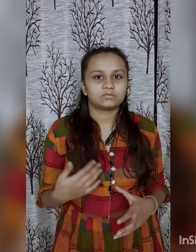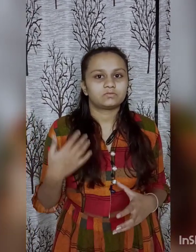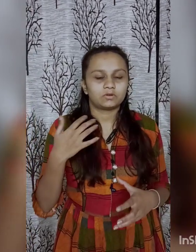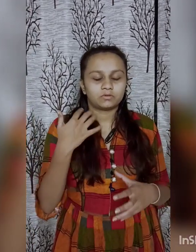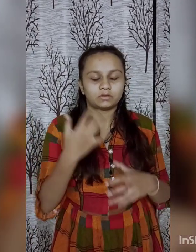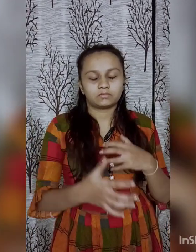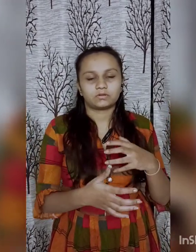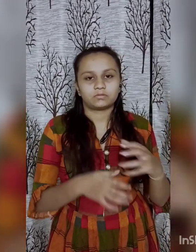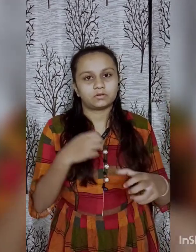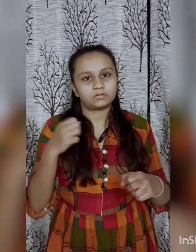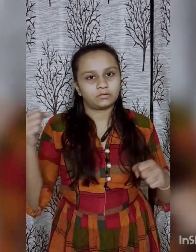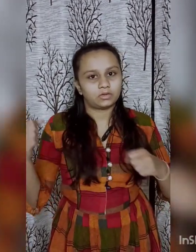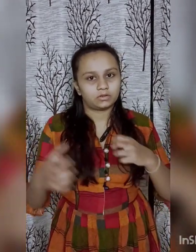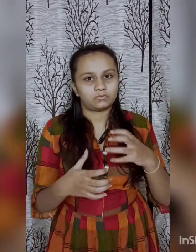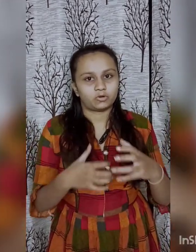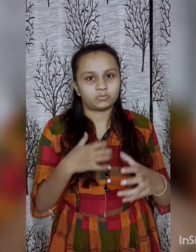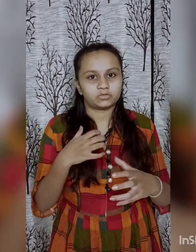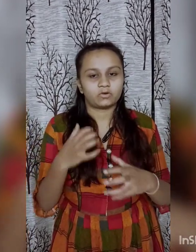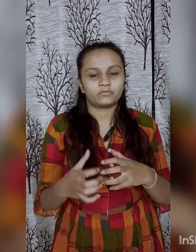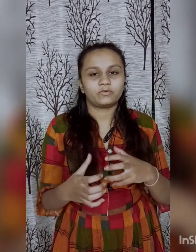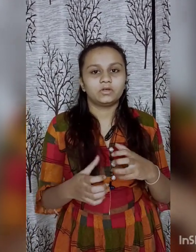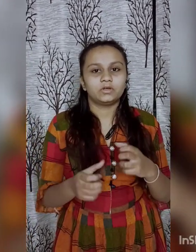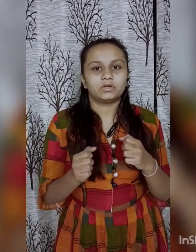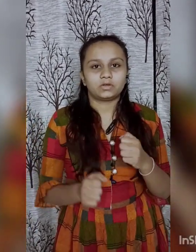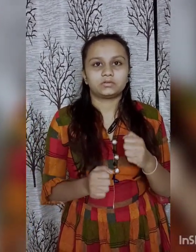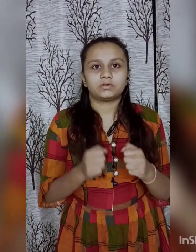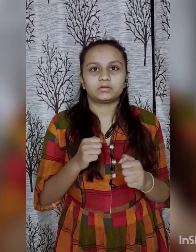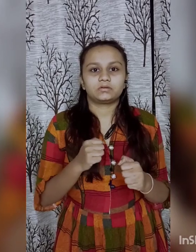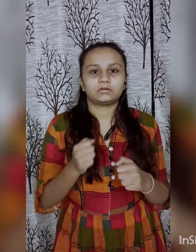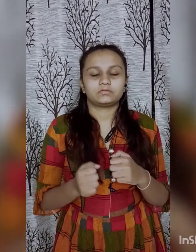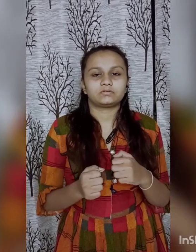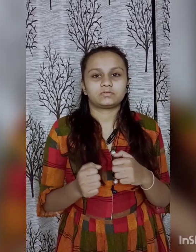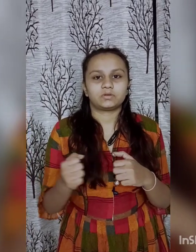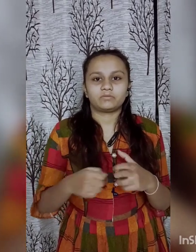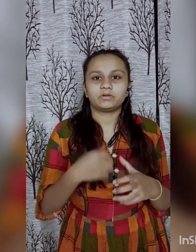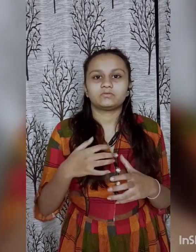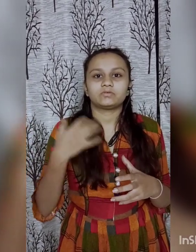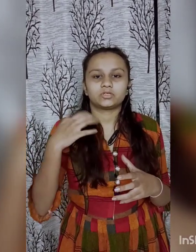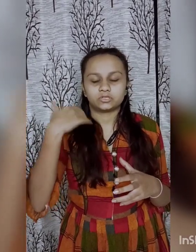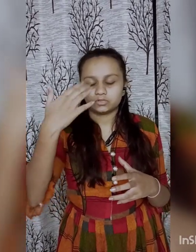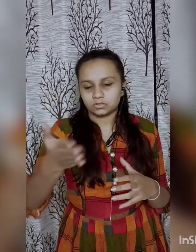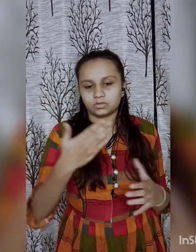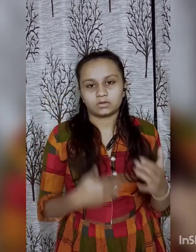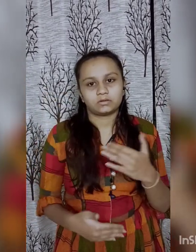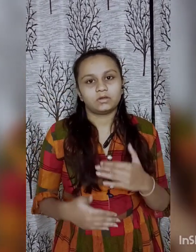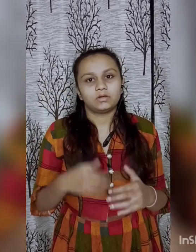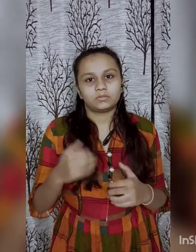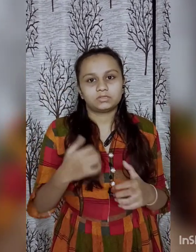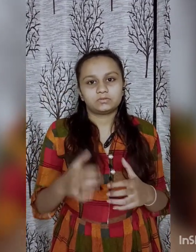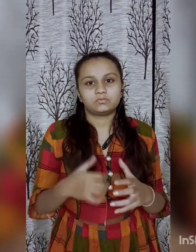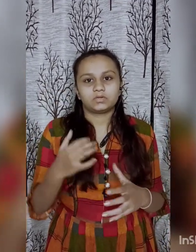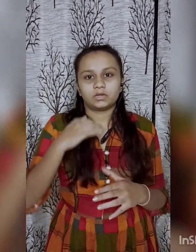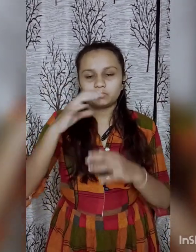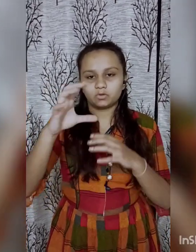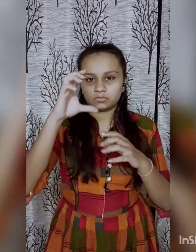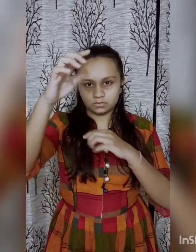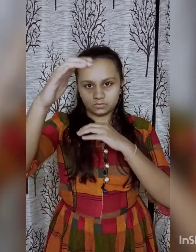time to time regarding the purpose for which the credit is to be given or restricted, the margin to be kept against such